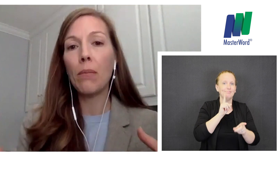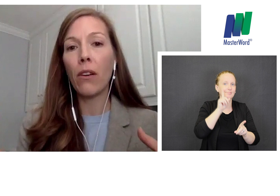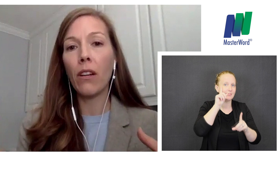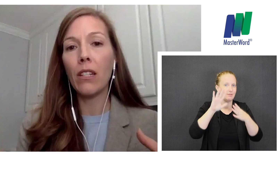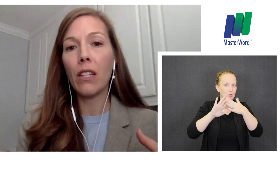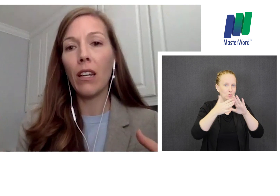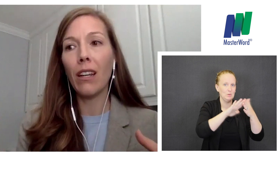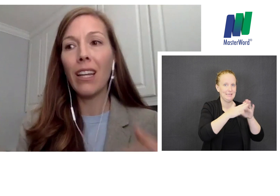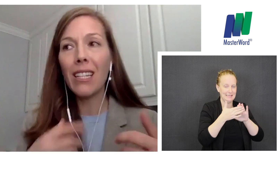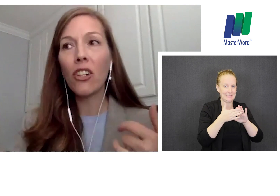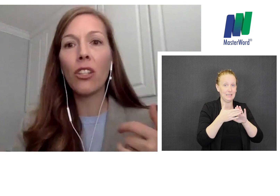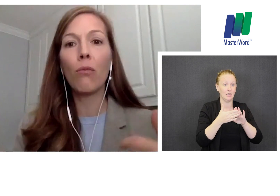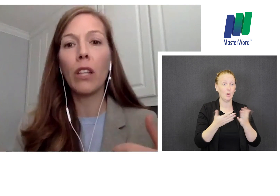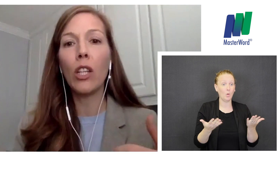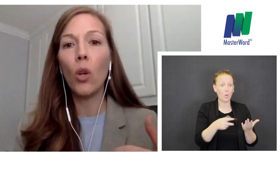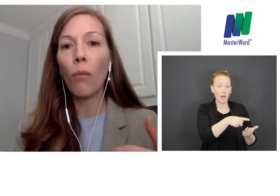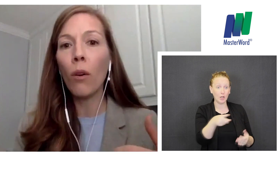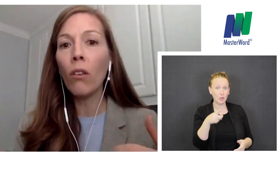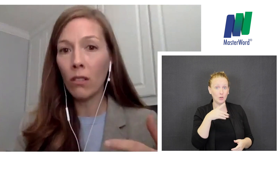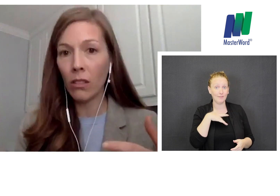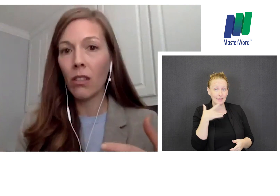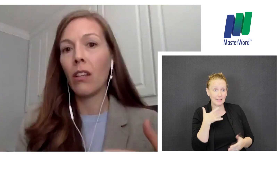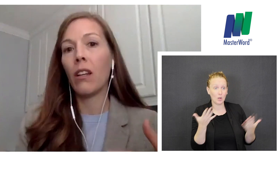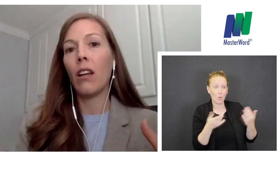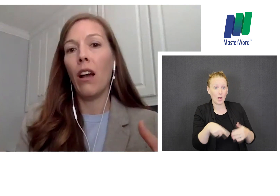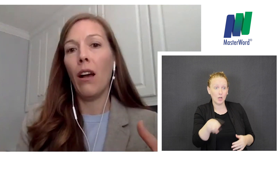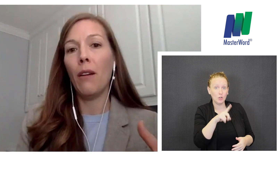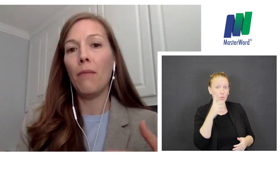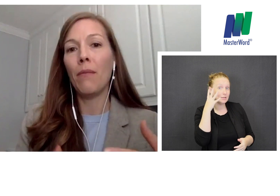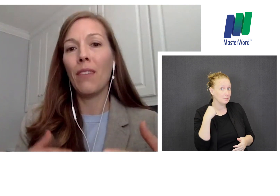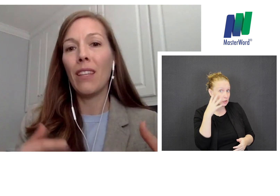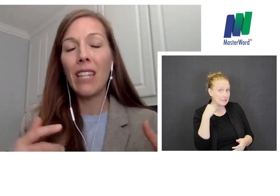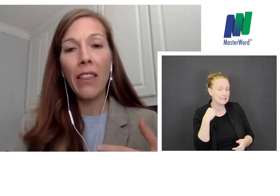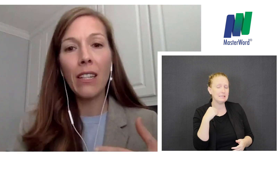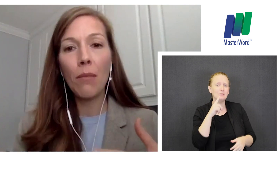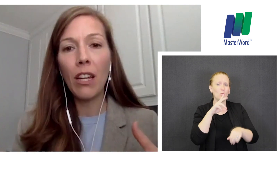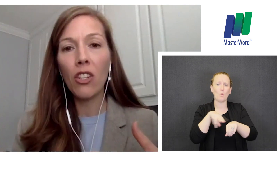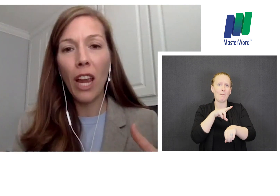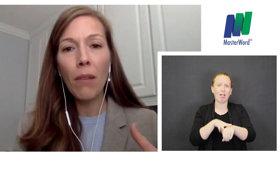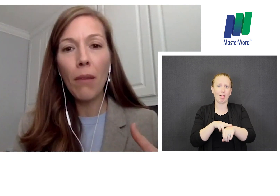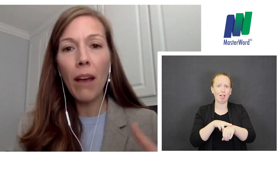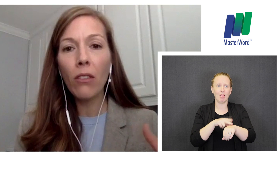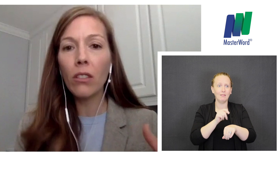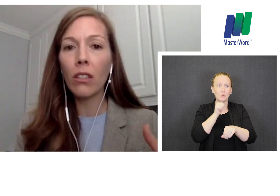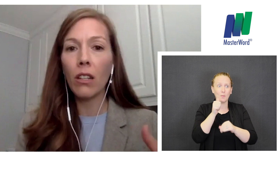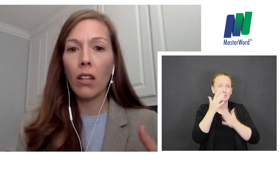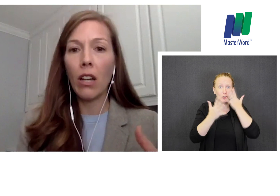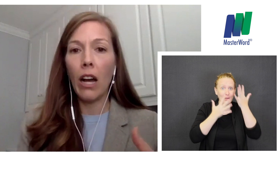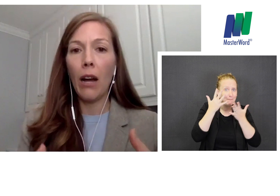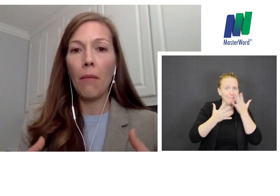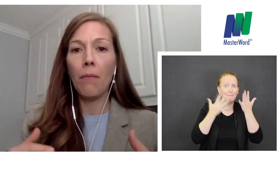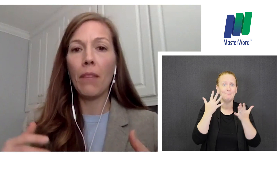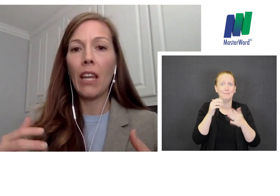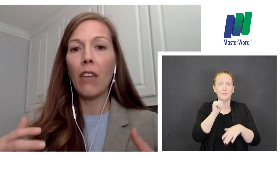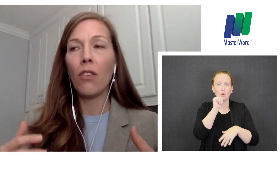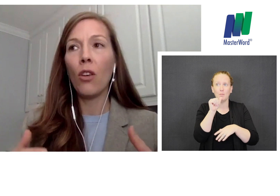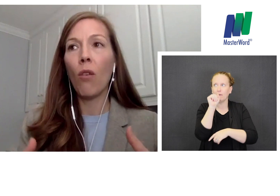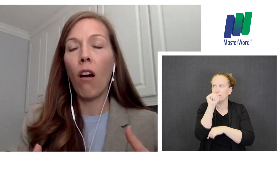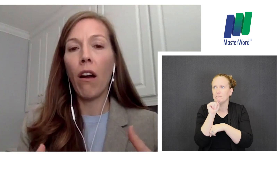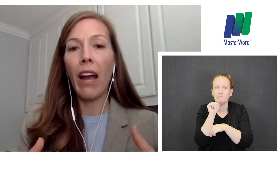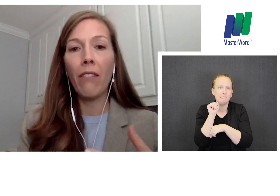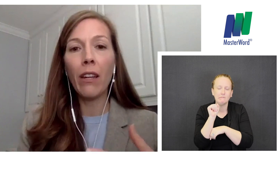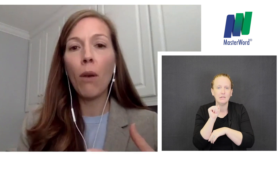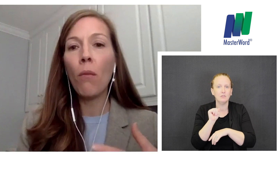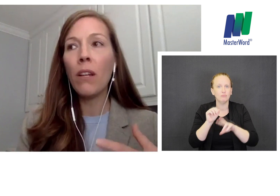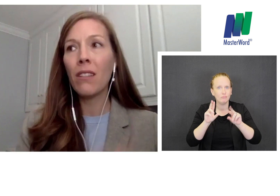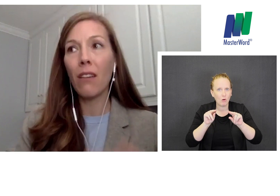are experiencing is actually really normal. It's nothing to be ashamed about. If you